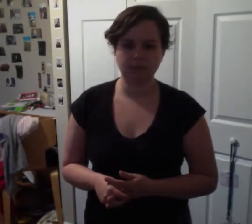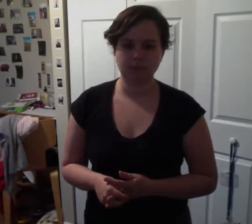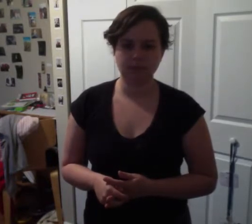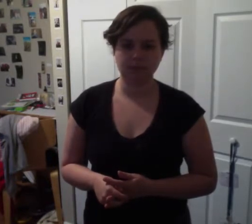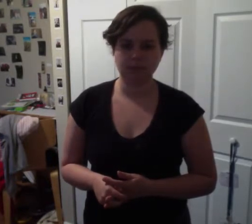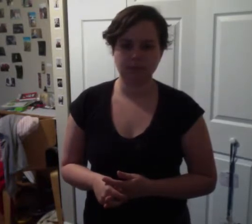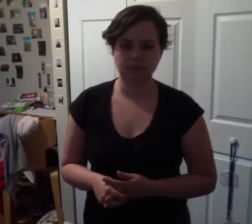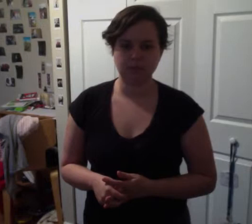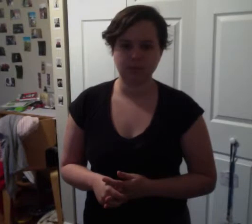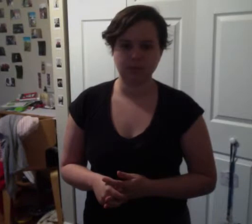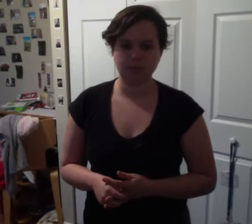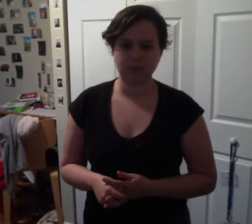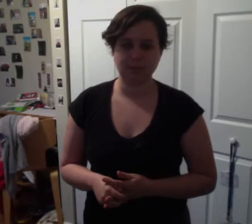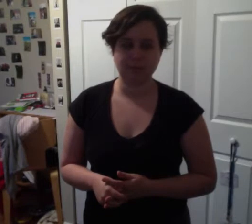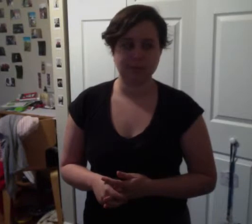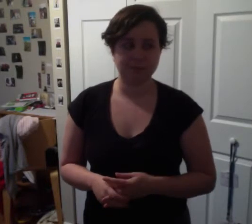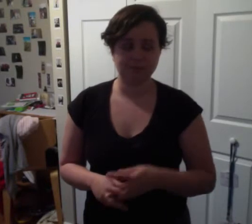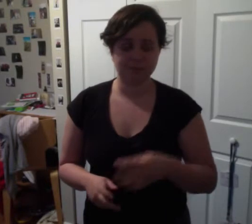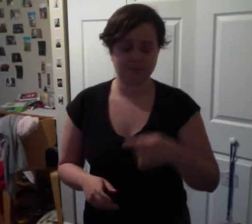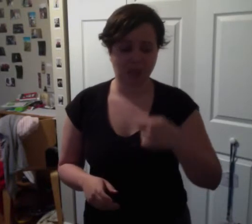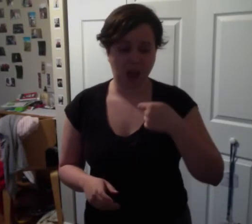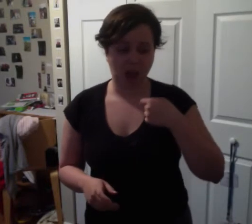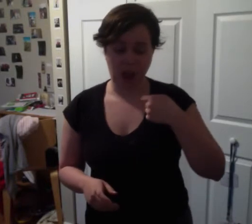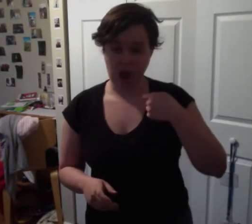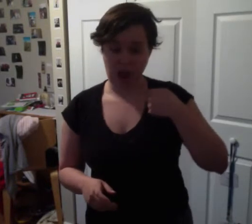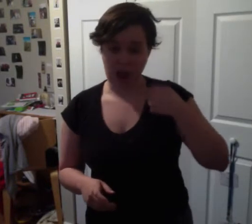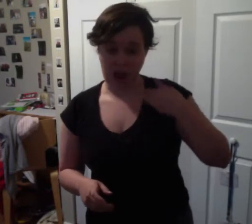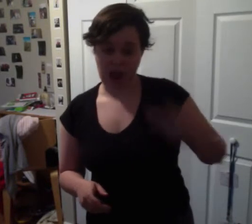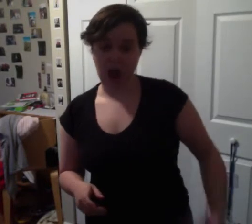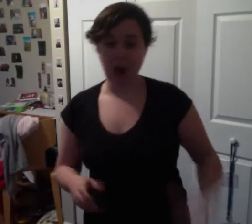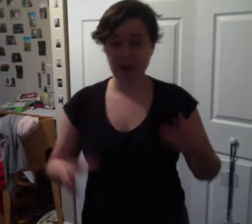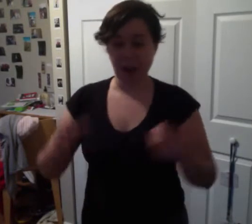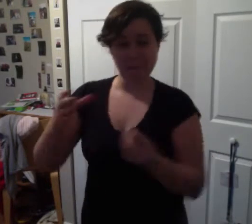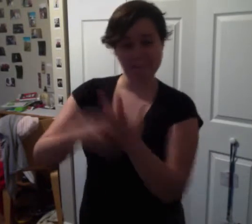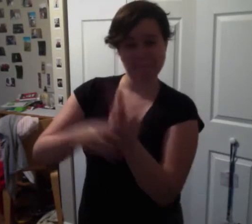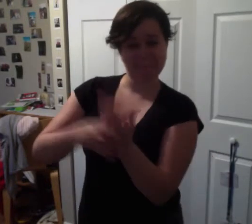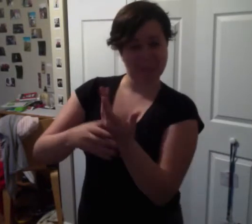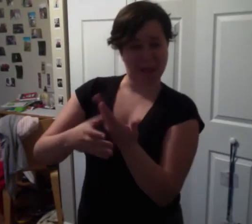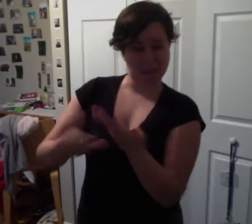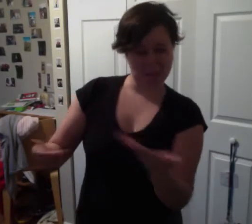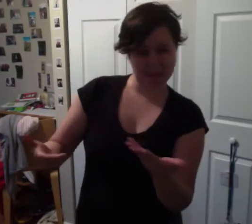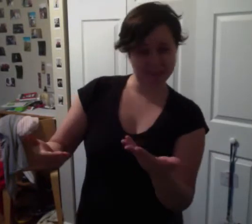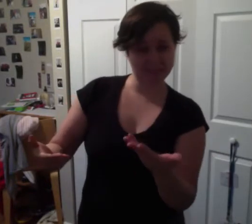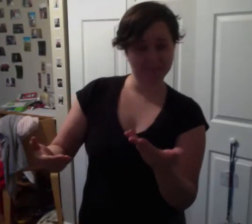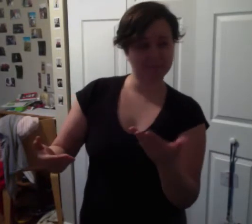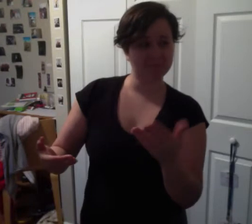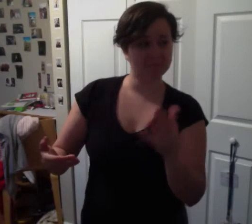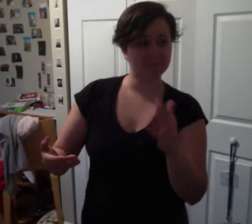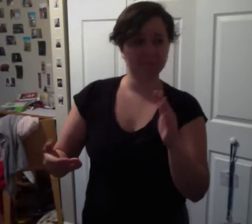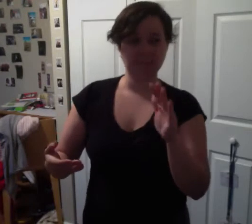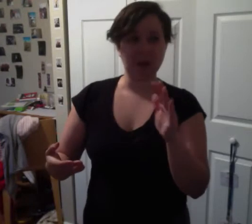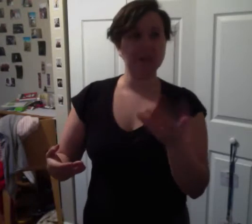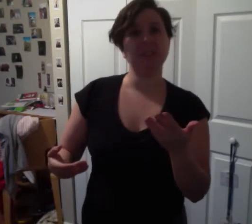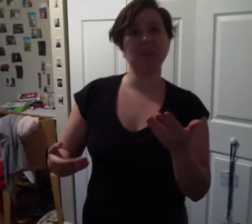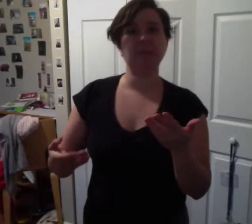I'm a potter, which seems like a fairly humble vocation.